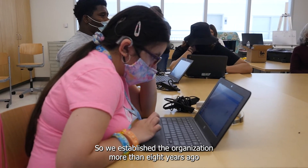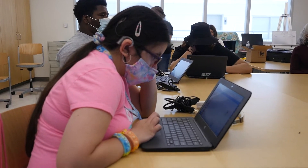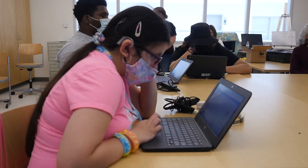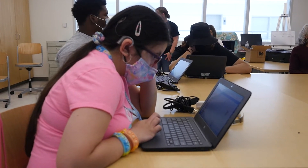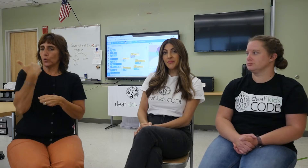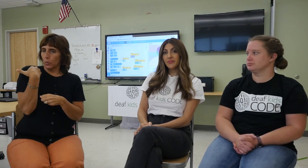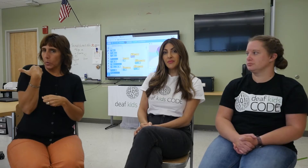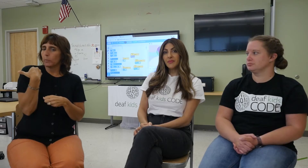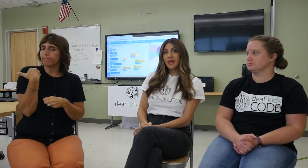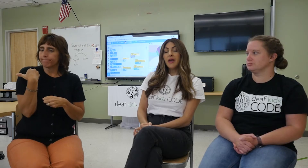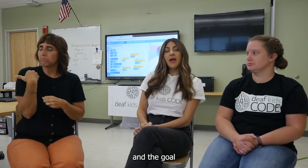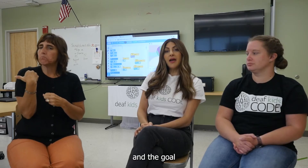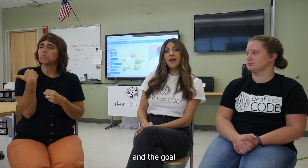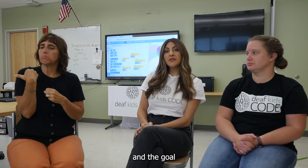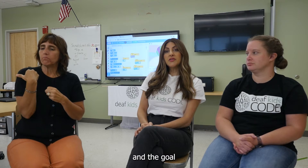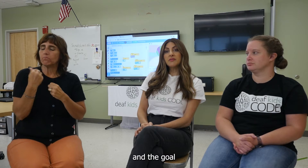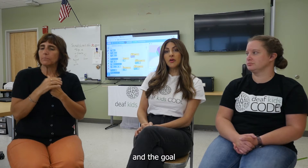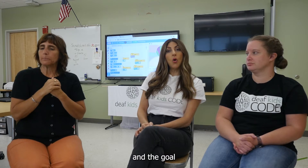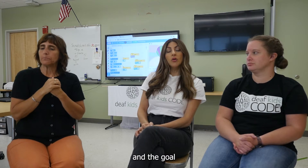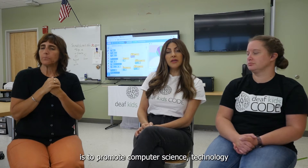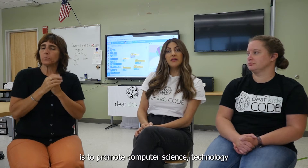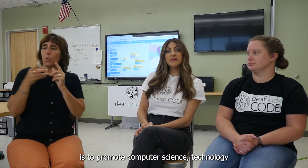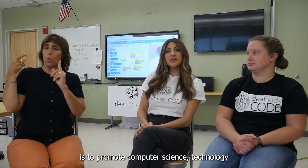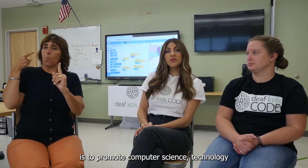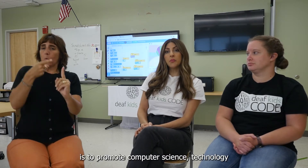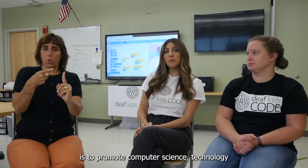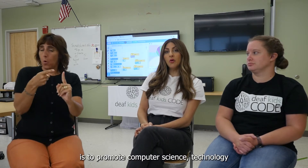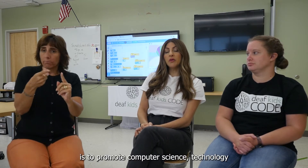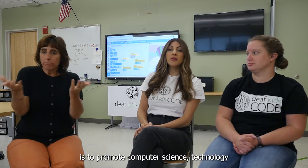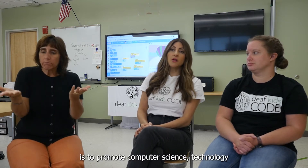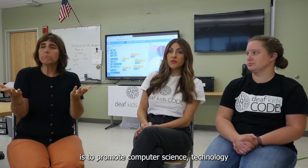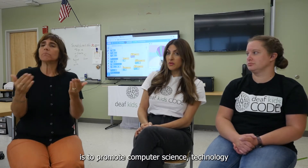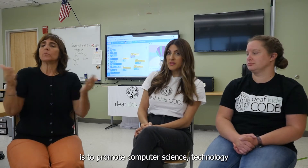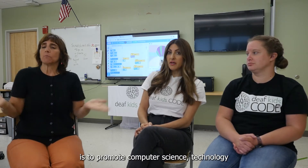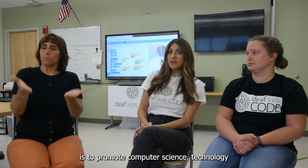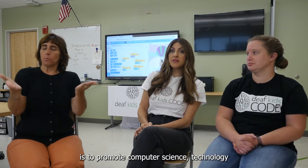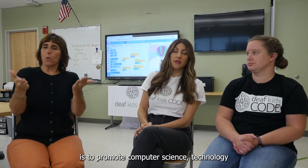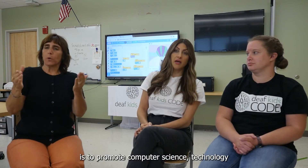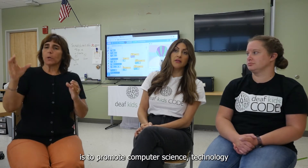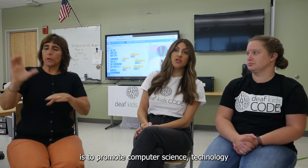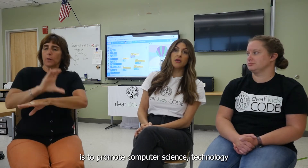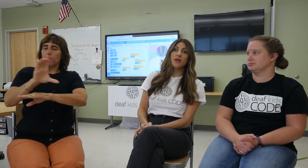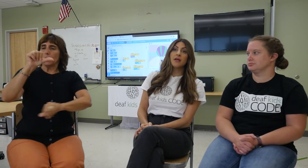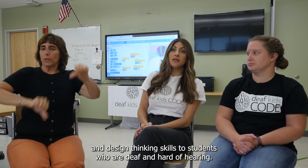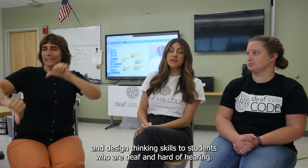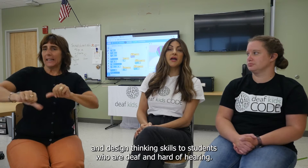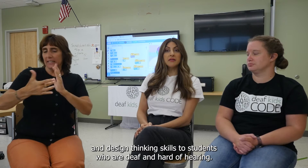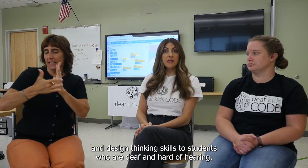and the goal is to promote computer science technology and design thinking